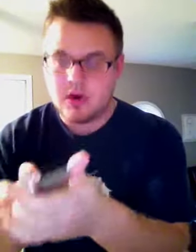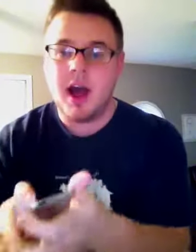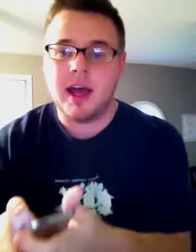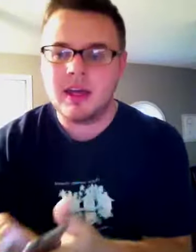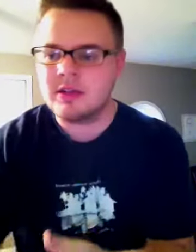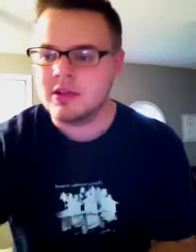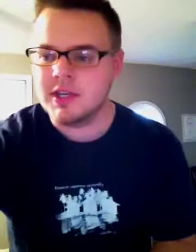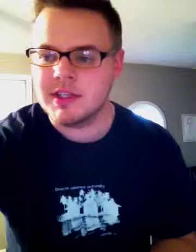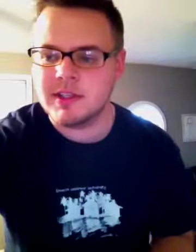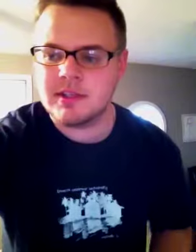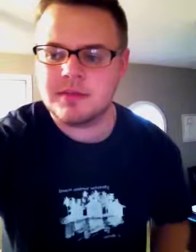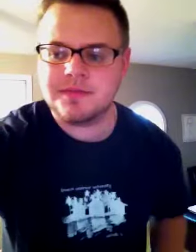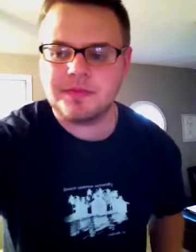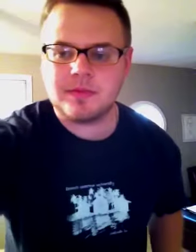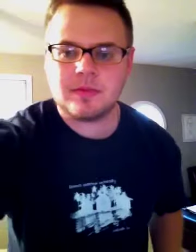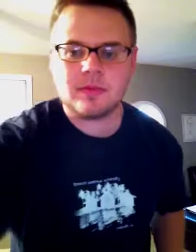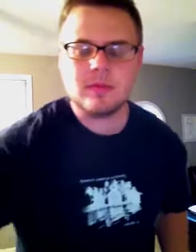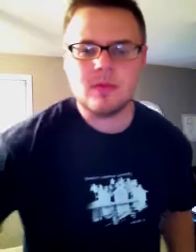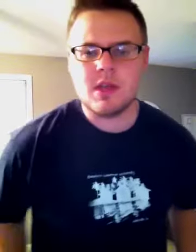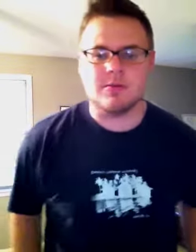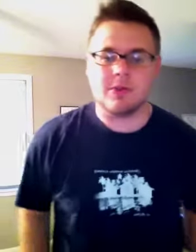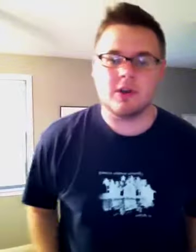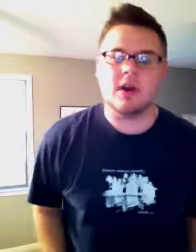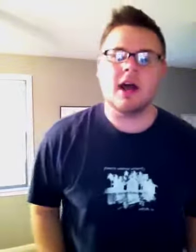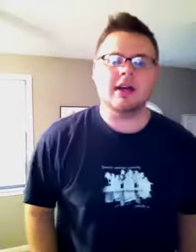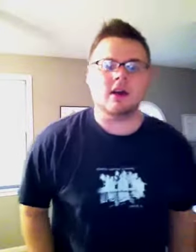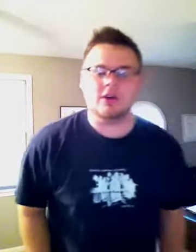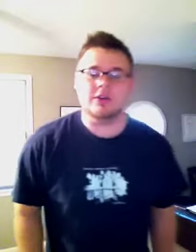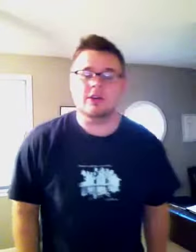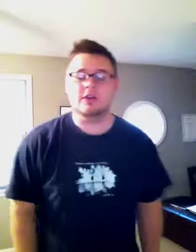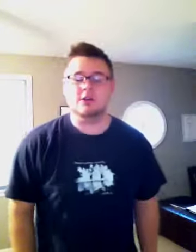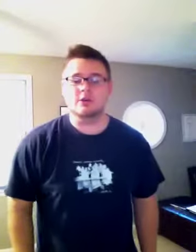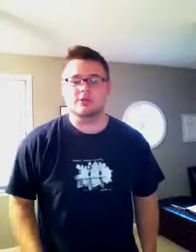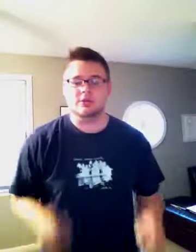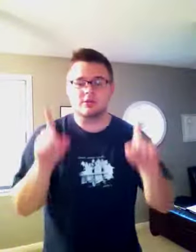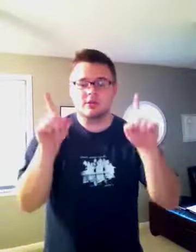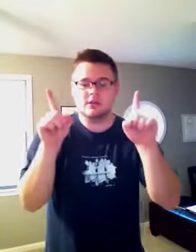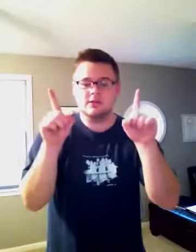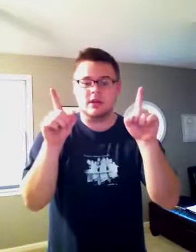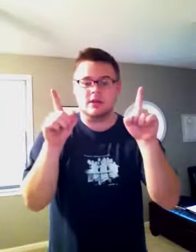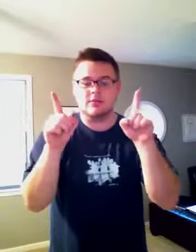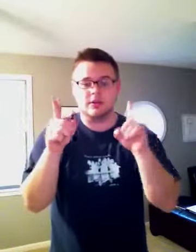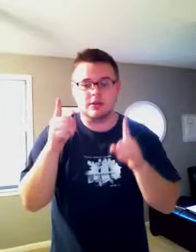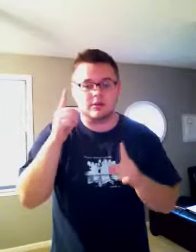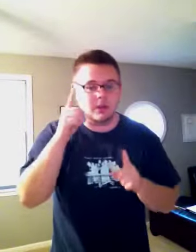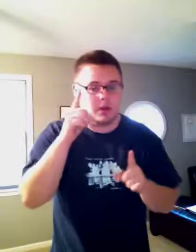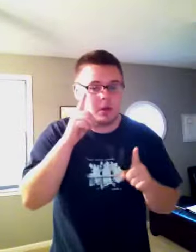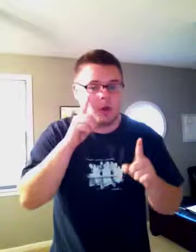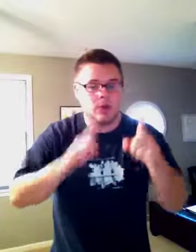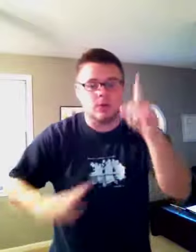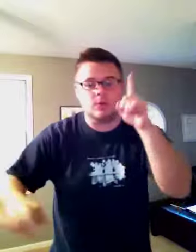cry to Jesus. And for cry, all you're going to do is just take your fingers and